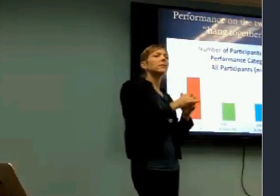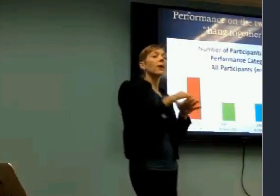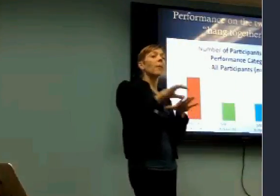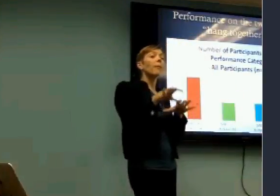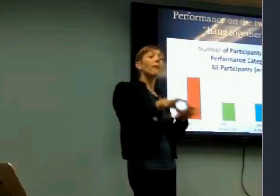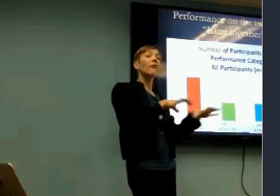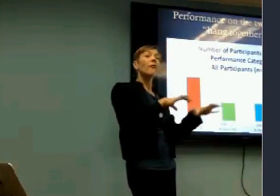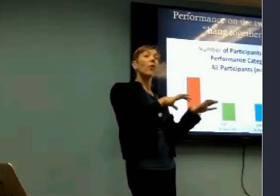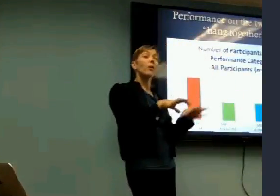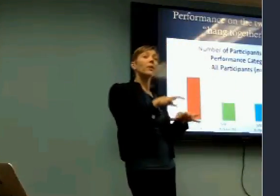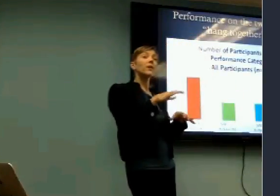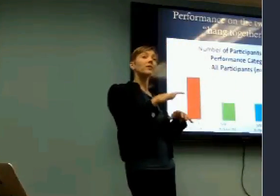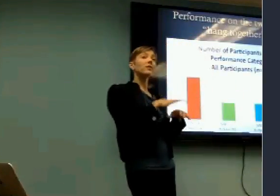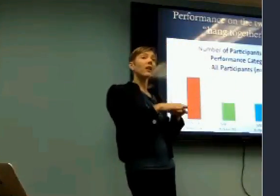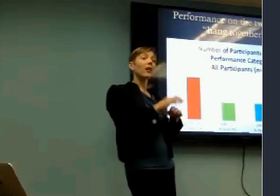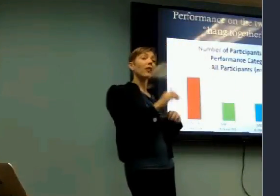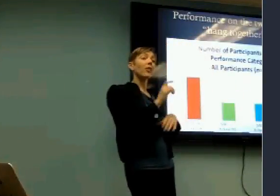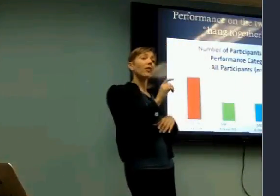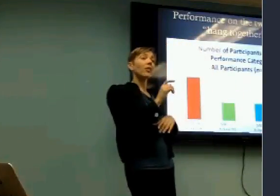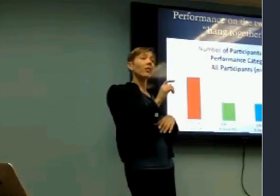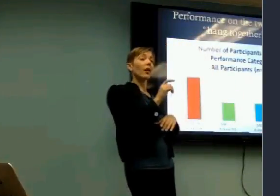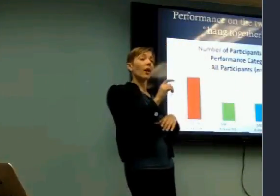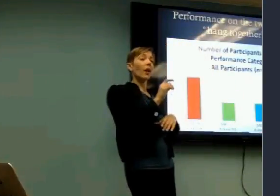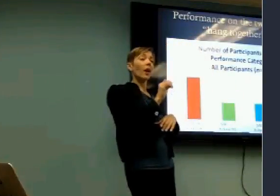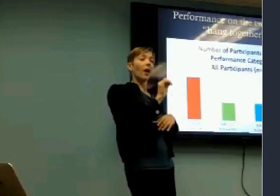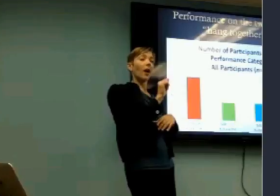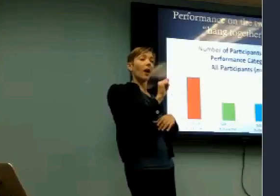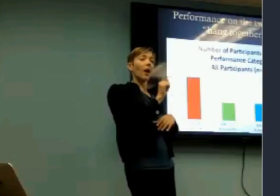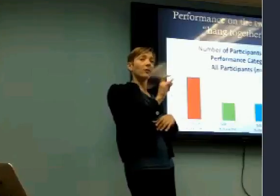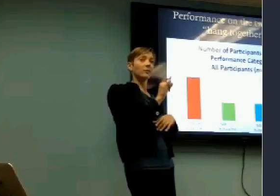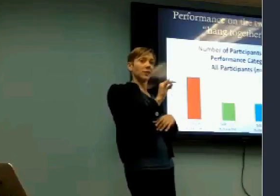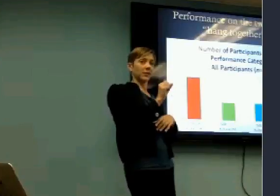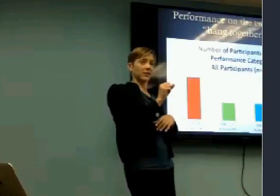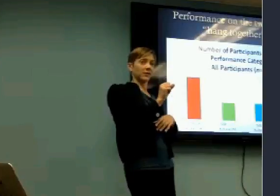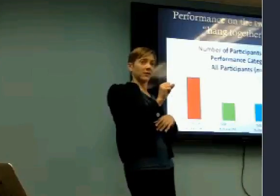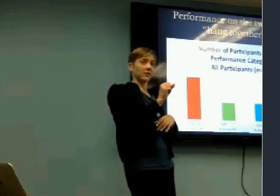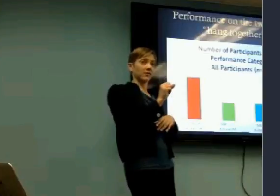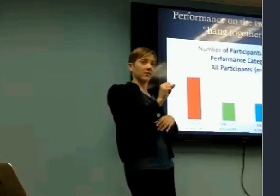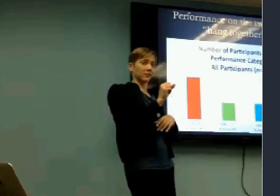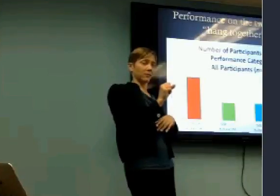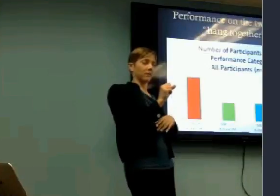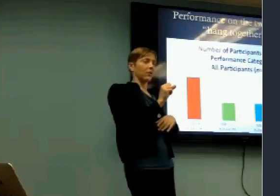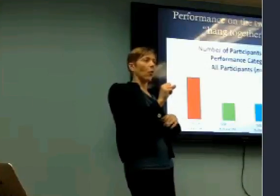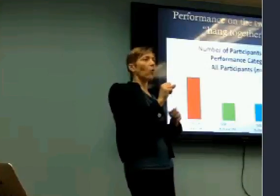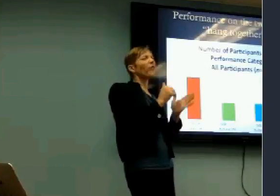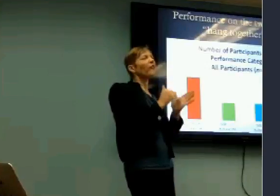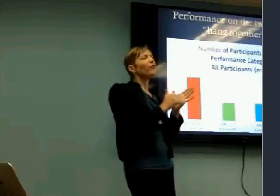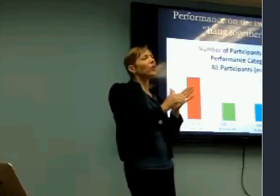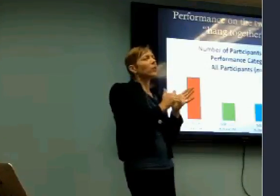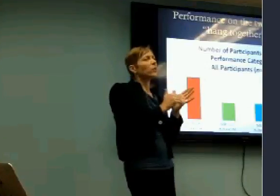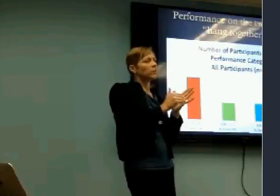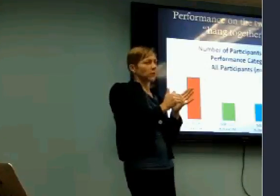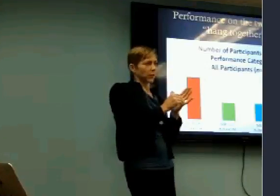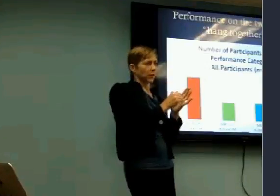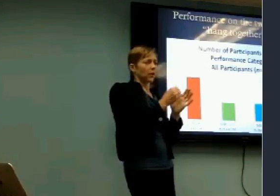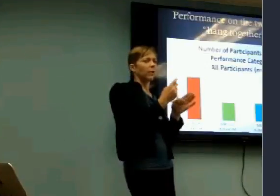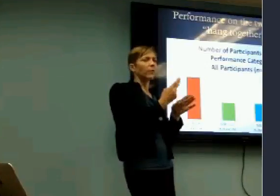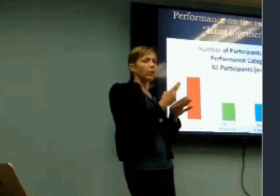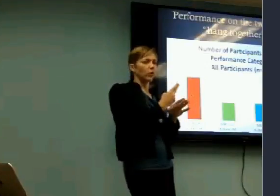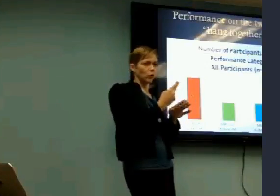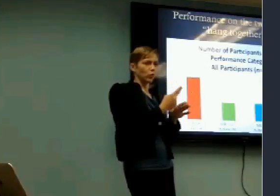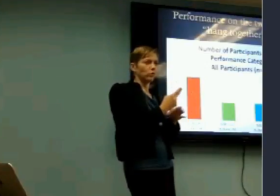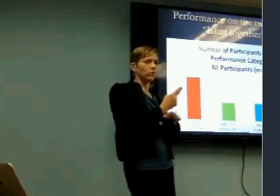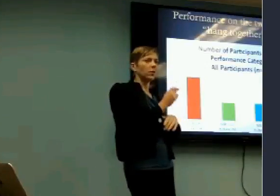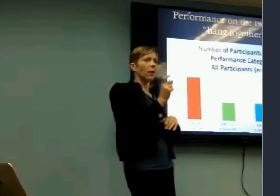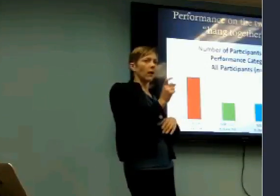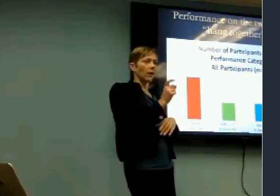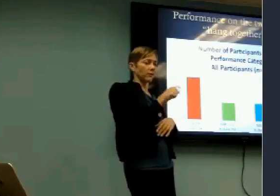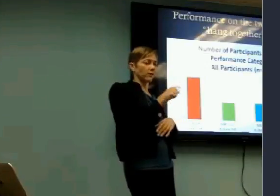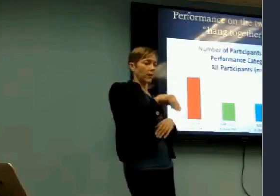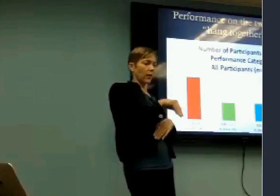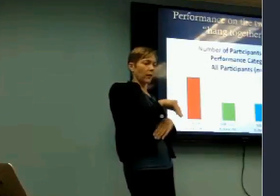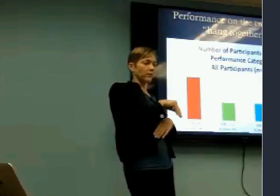tasks. So what I'm looking at here is the performance on the x-axis, or the frequency of use of